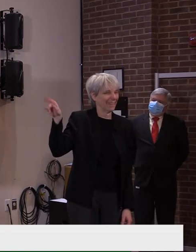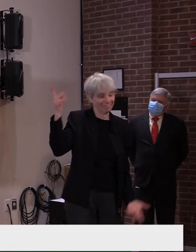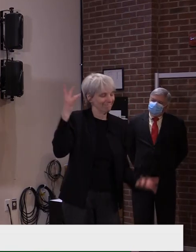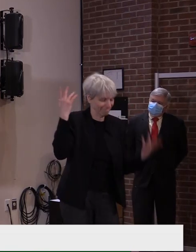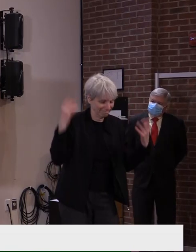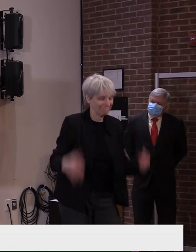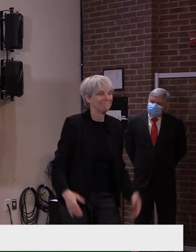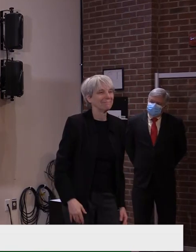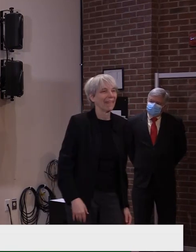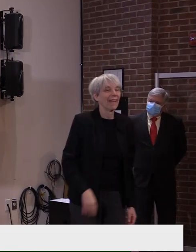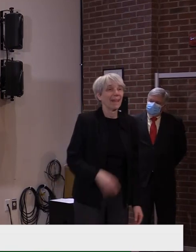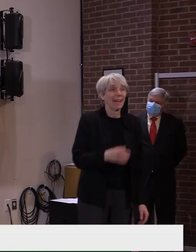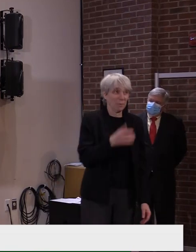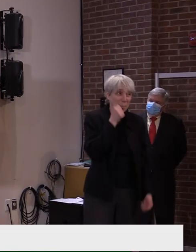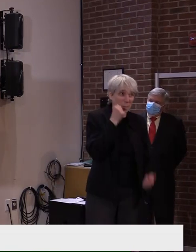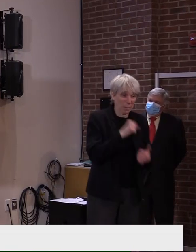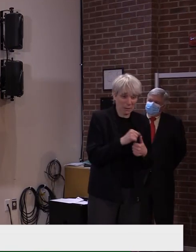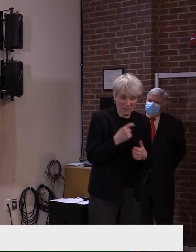only been